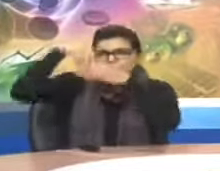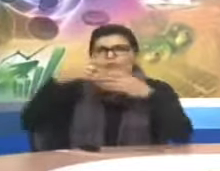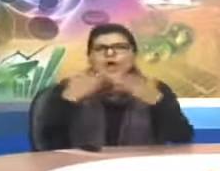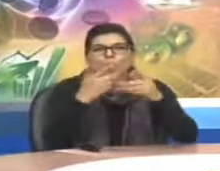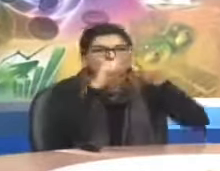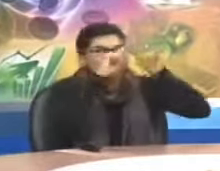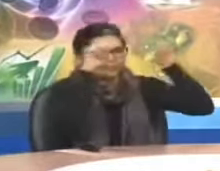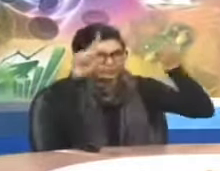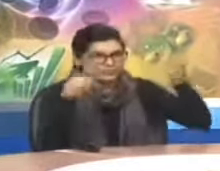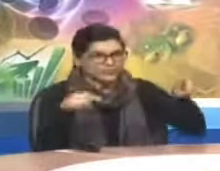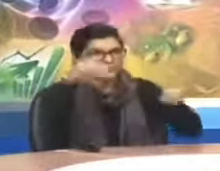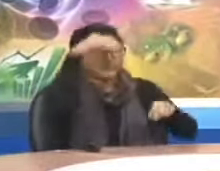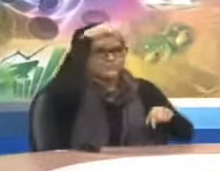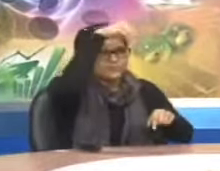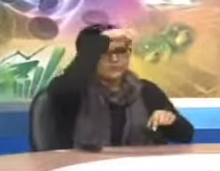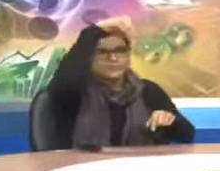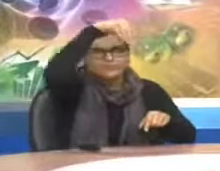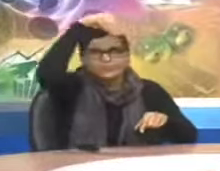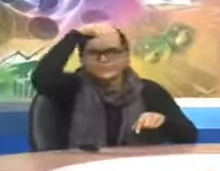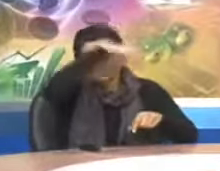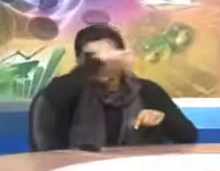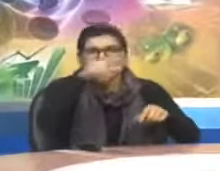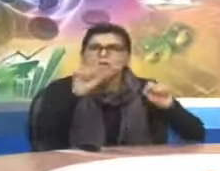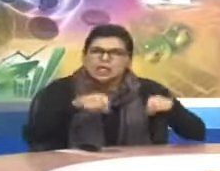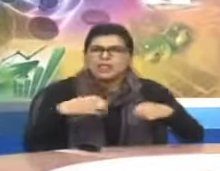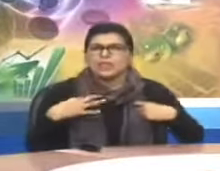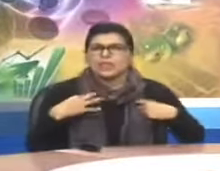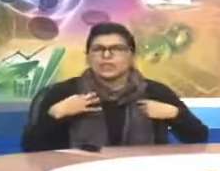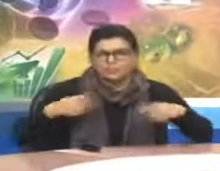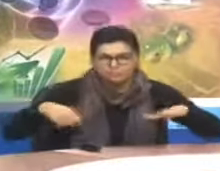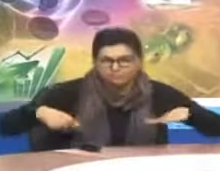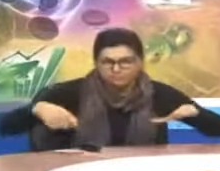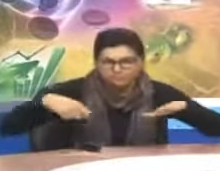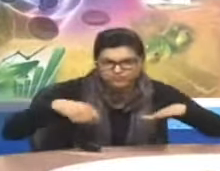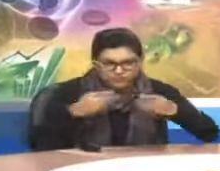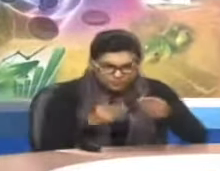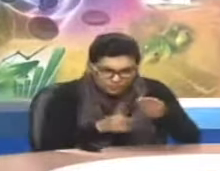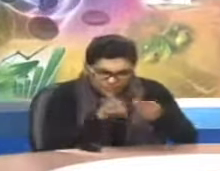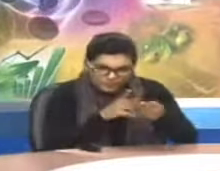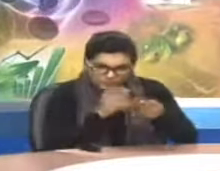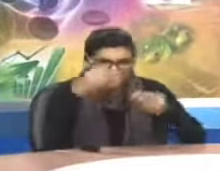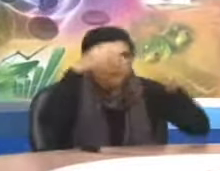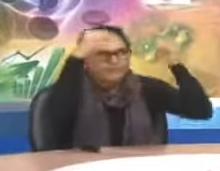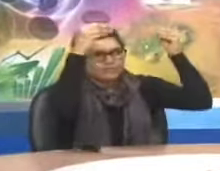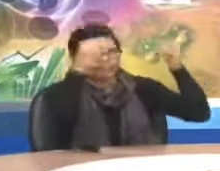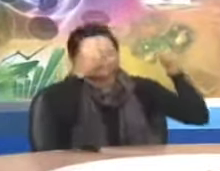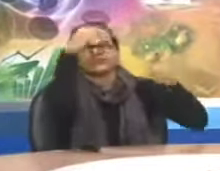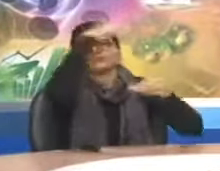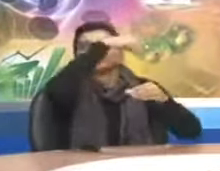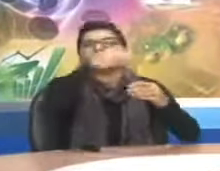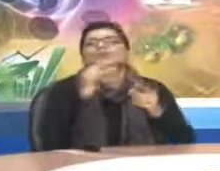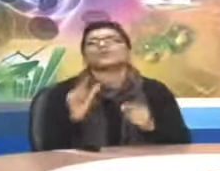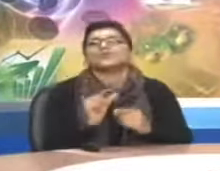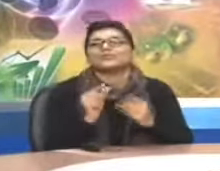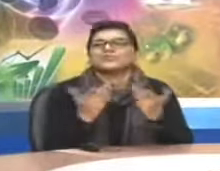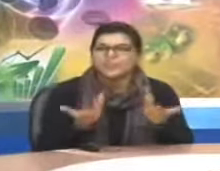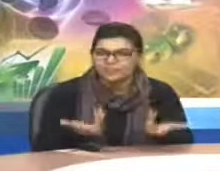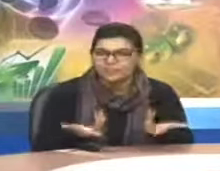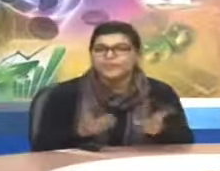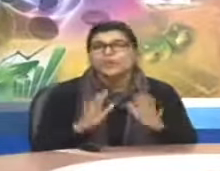Also to keep your brush, toothpaste, toothbrush, to keep your clothes in